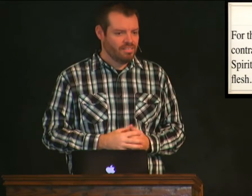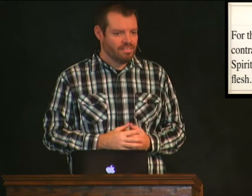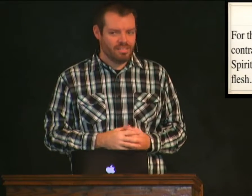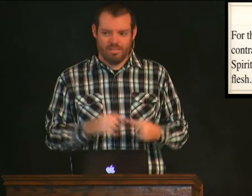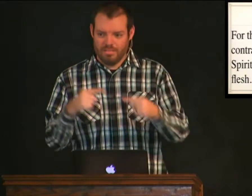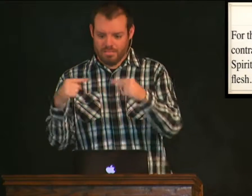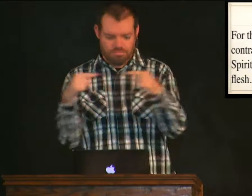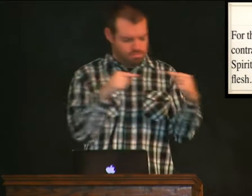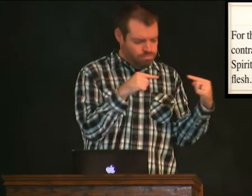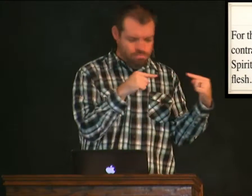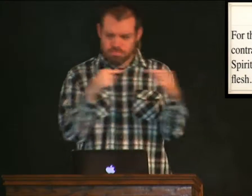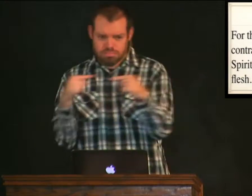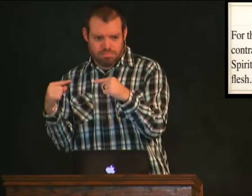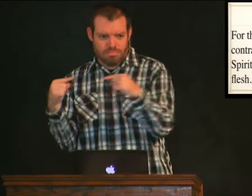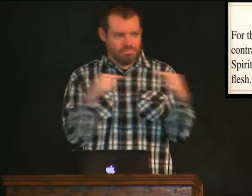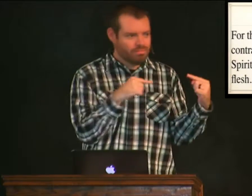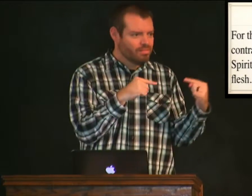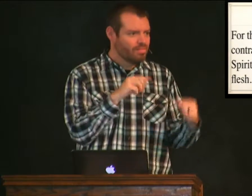So,